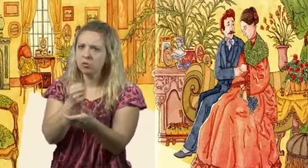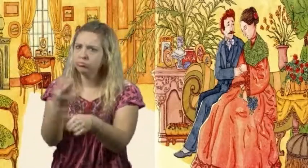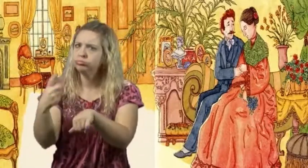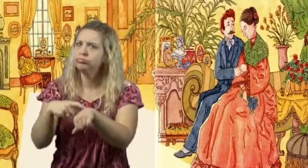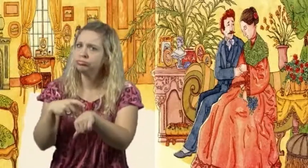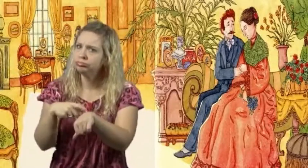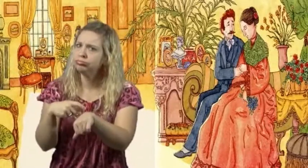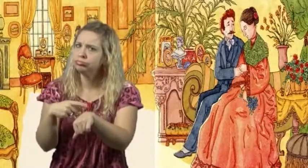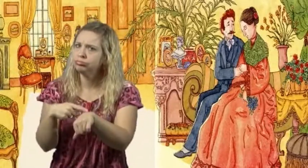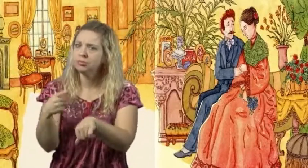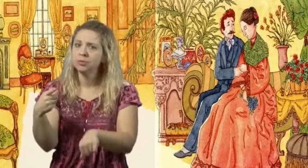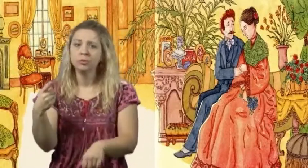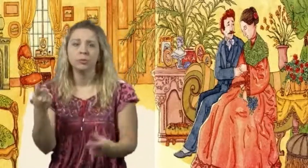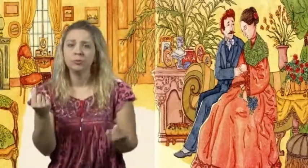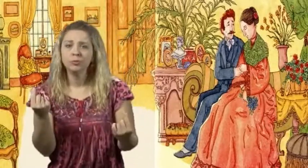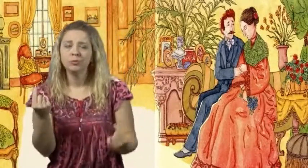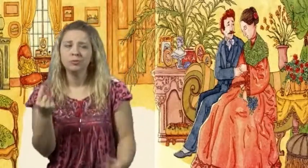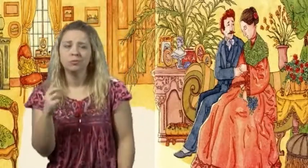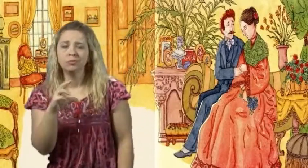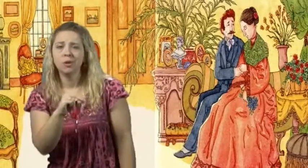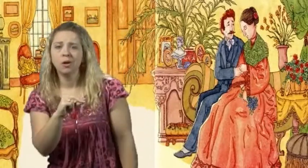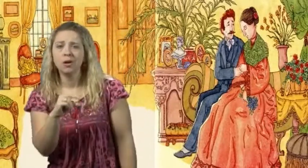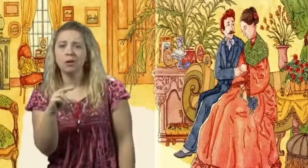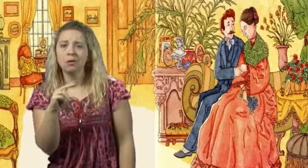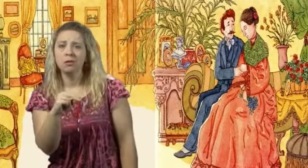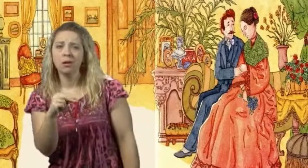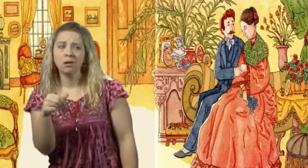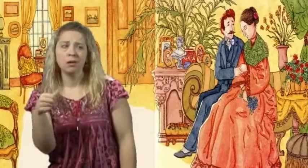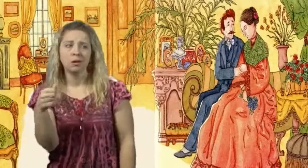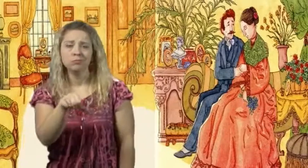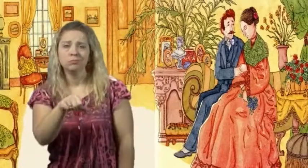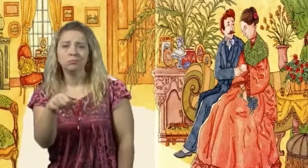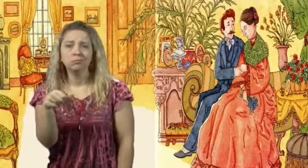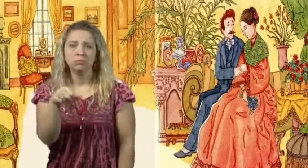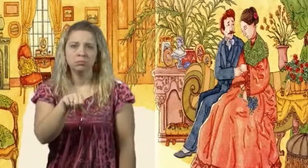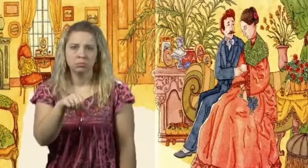He asked Florence many times to marry him, but she always turned him down.